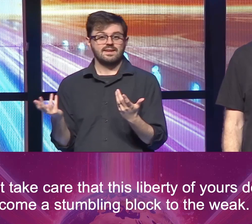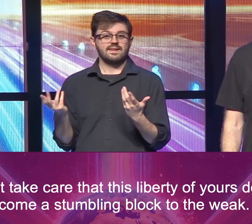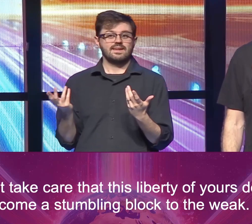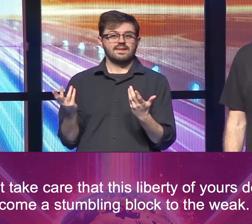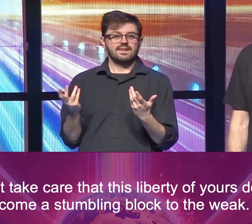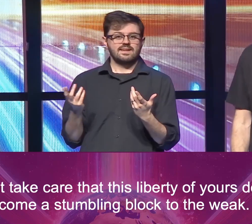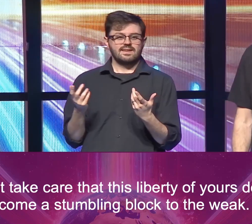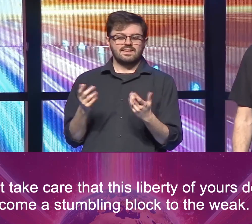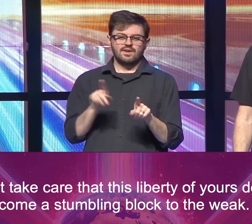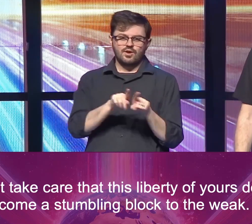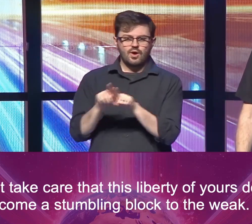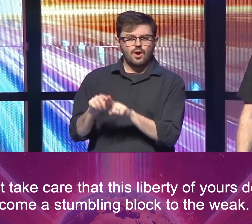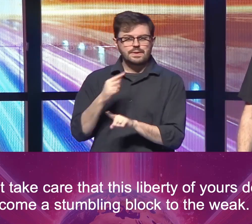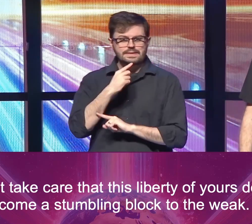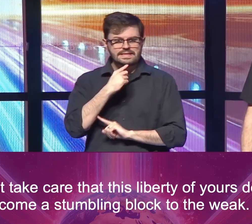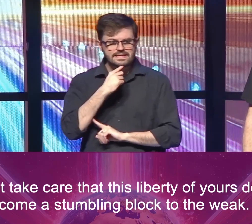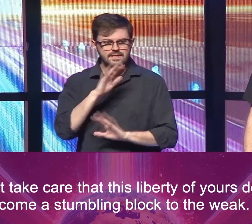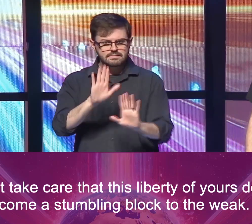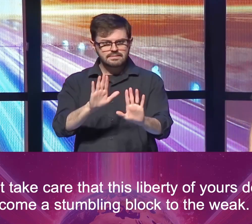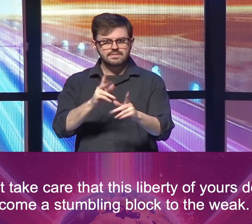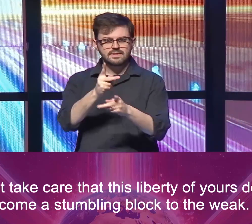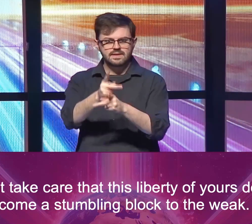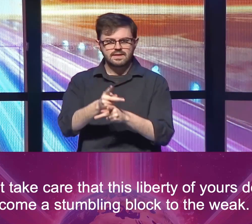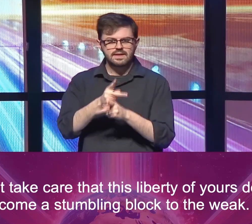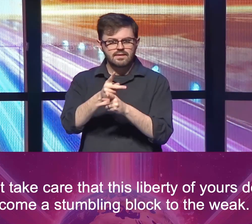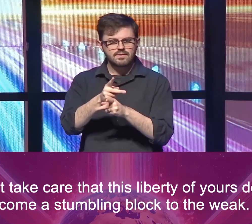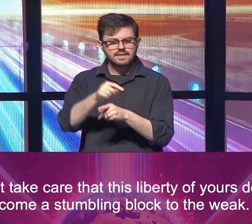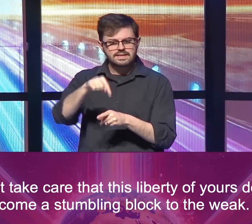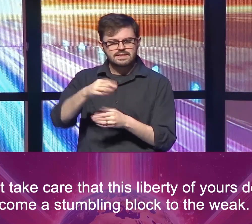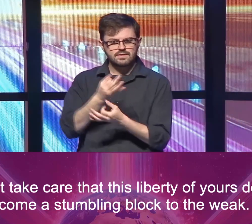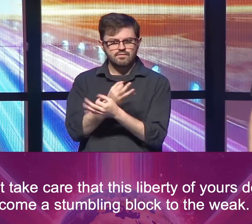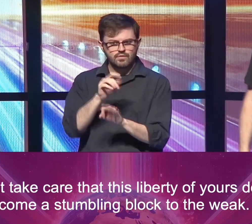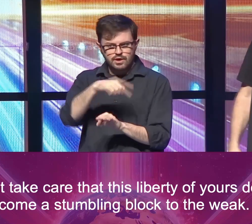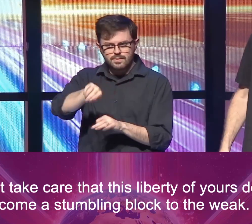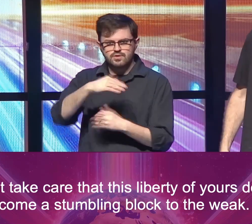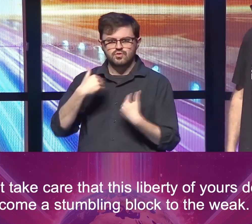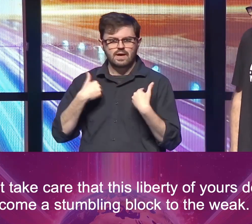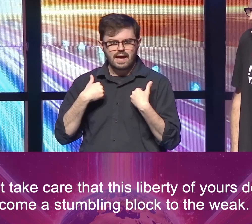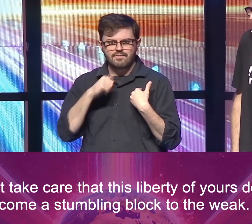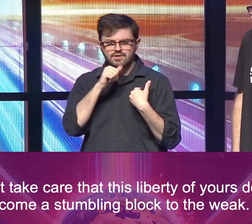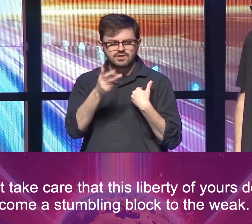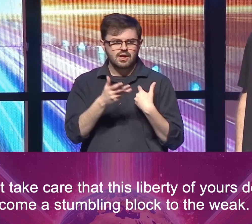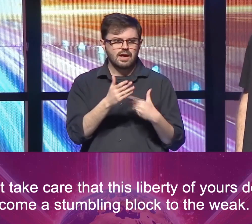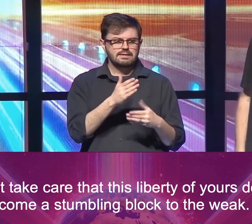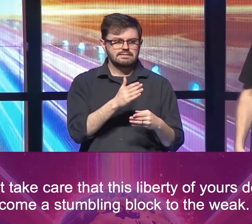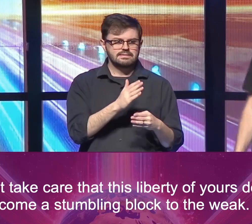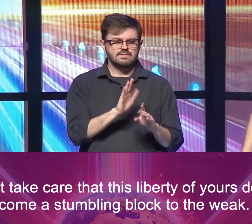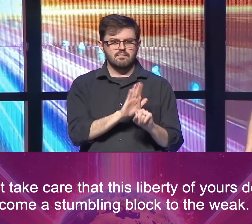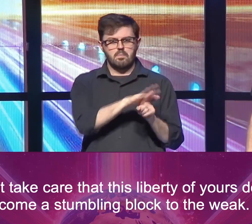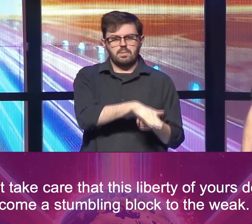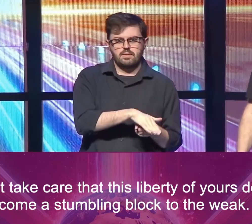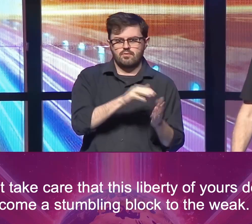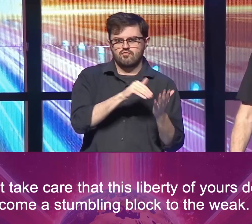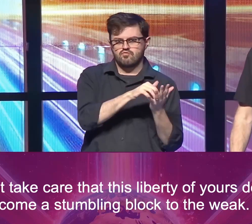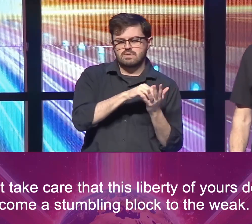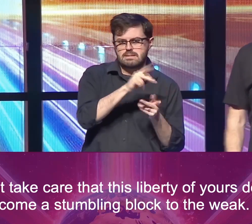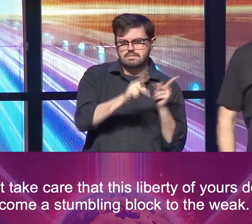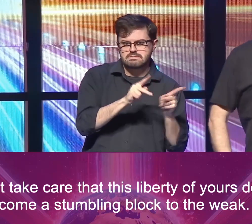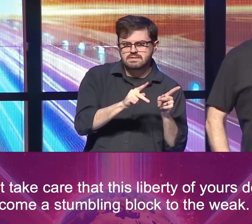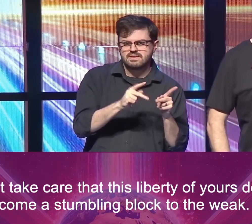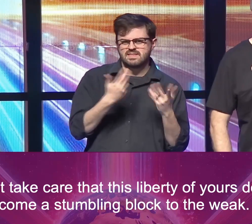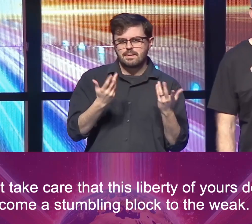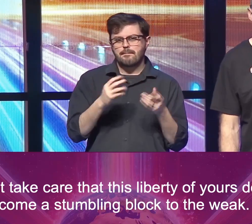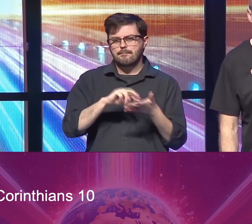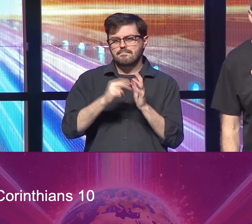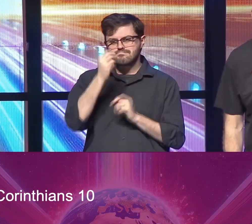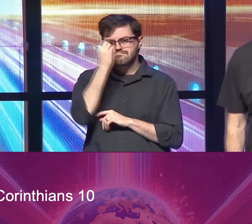this freedom of yours, doesn't become a stumbling block to the weak. So he says, it doesn't matter. It doesn't really matter. And he expounds on this